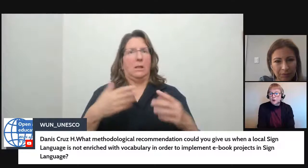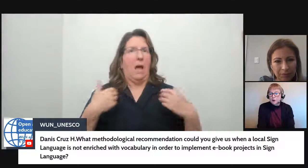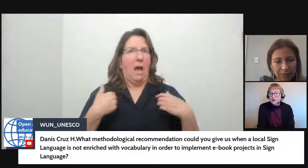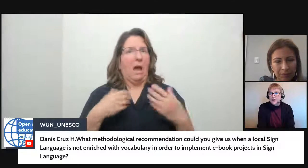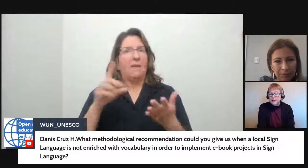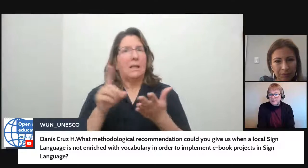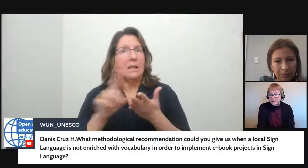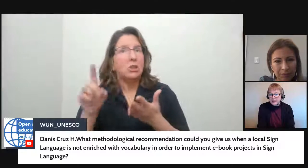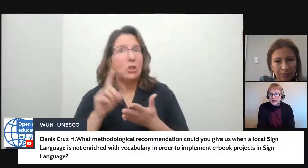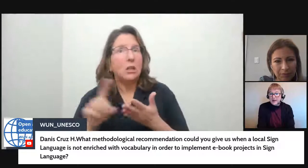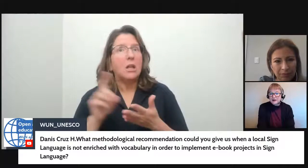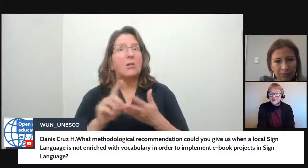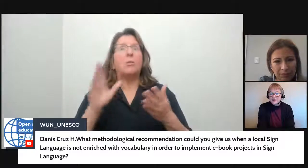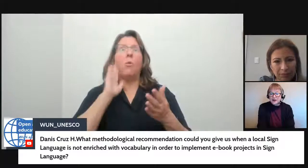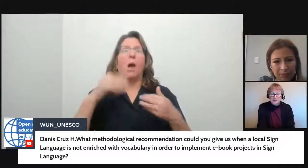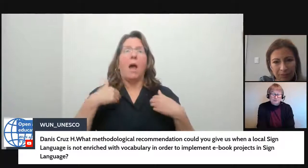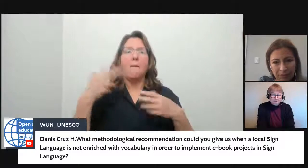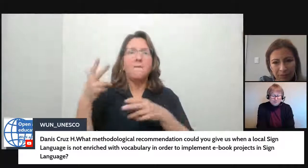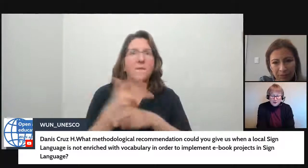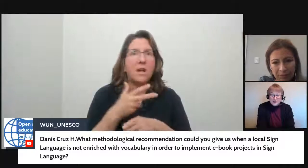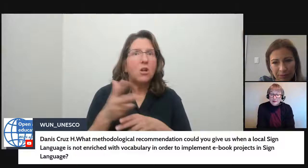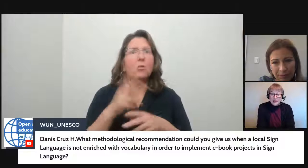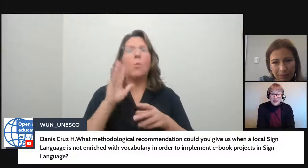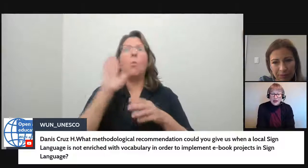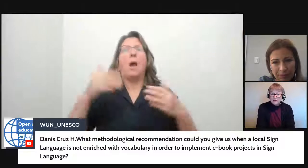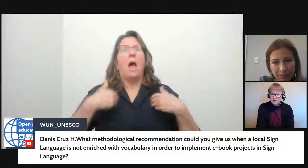And so they may have